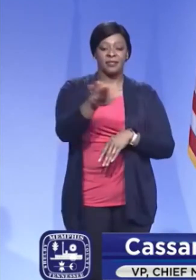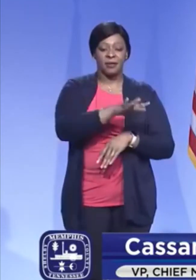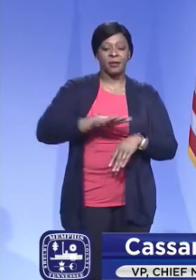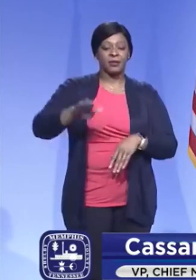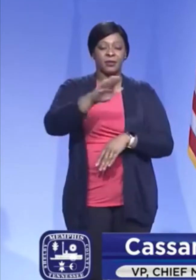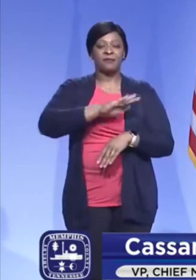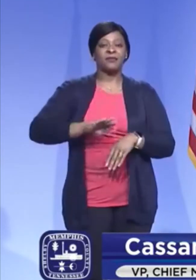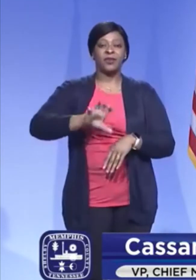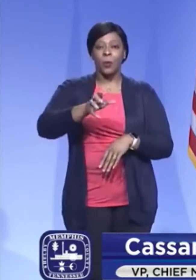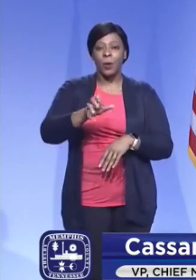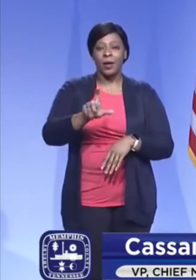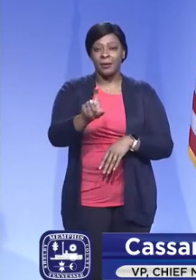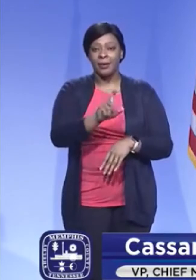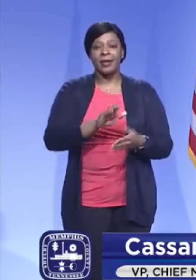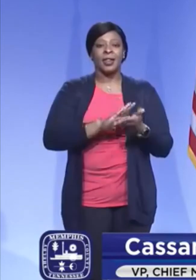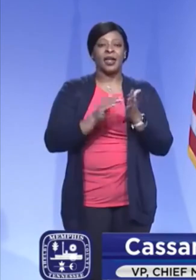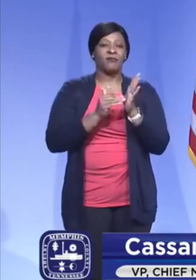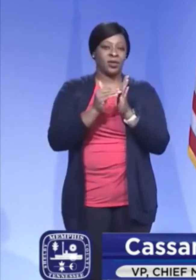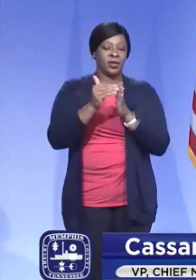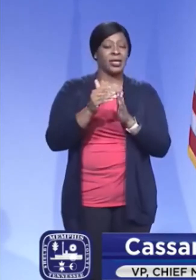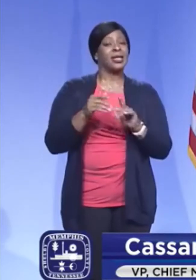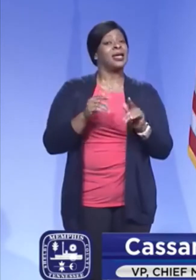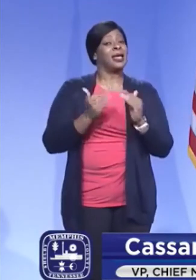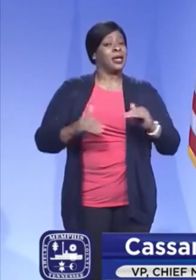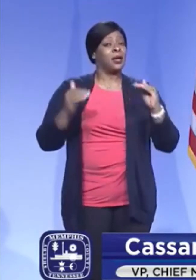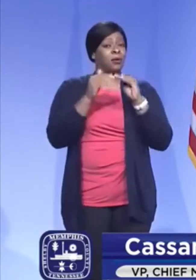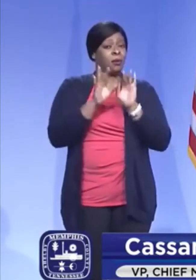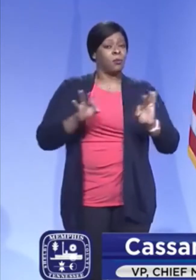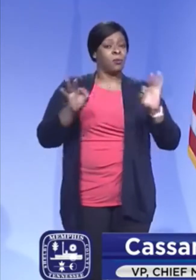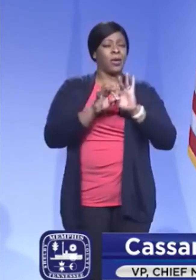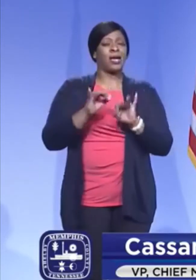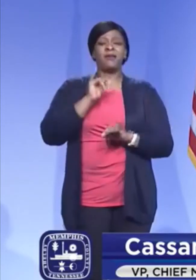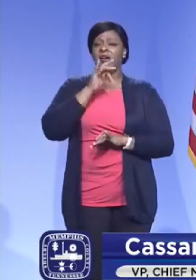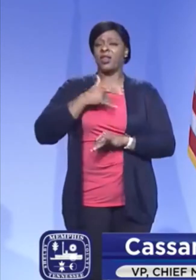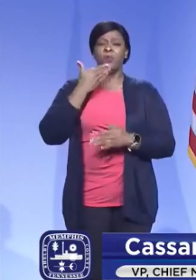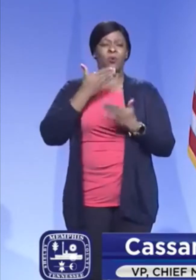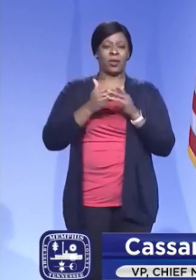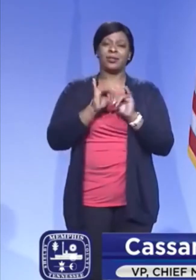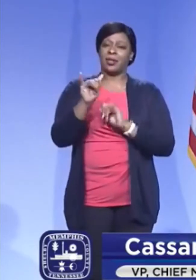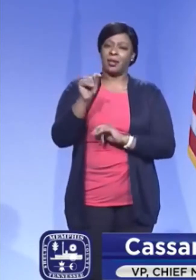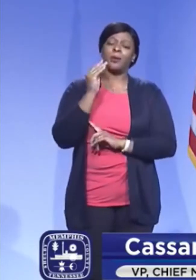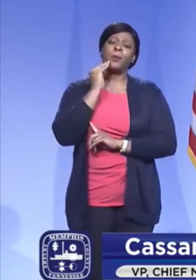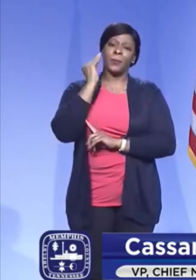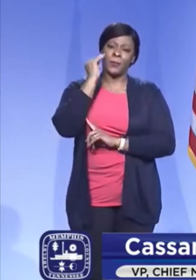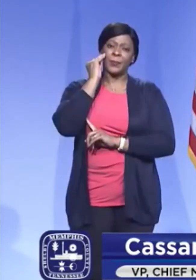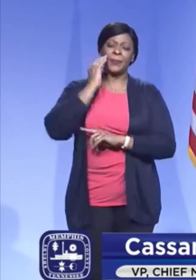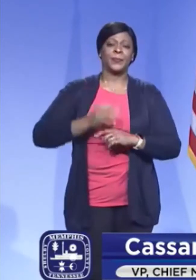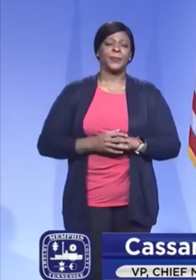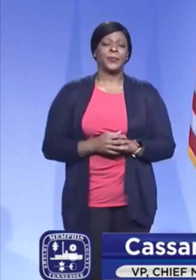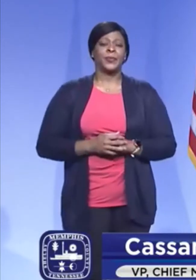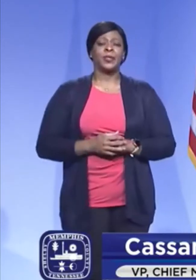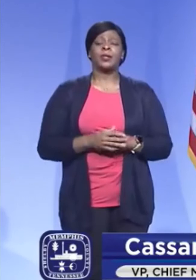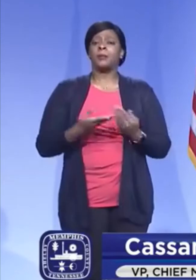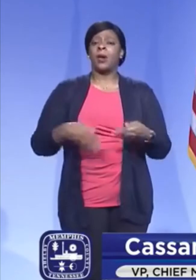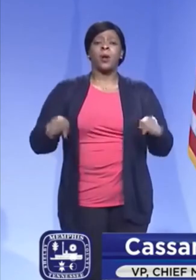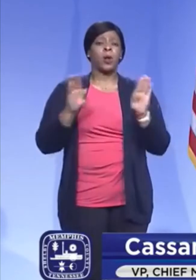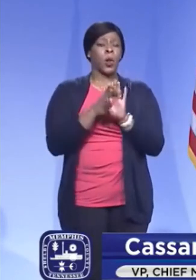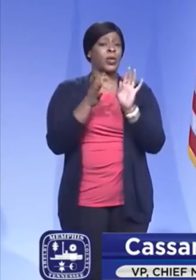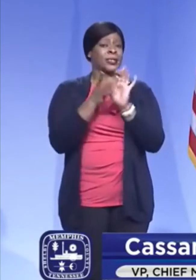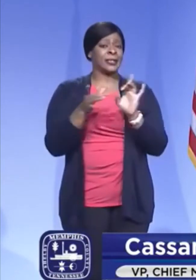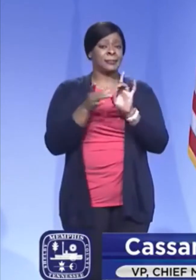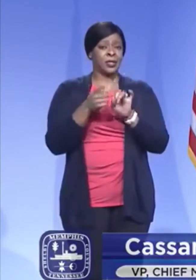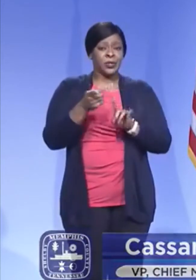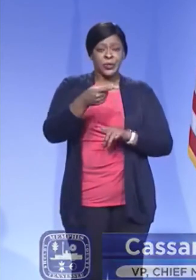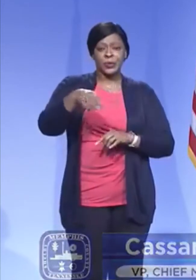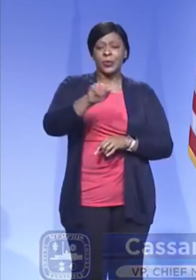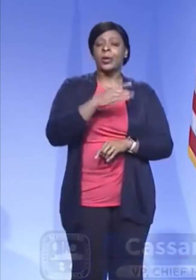frequently. Equally as important, please stay home if you're not feeling well. My closing sentiment to you